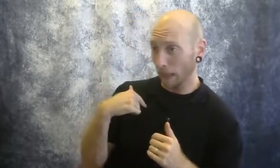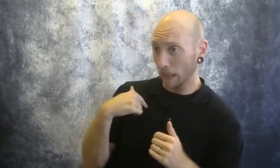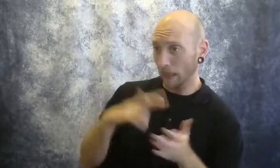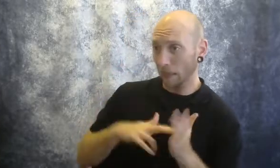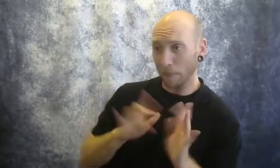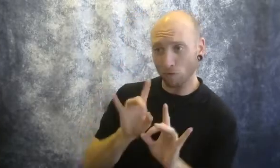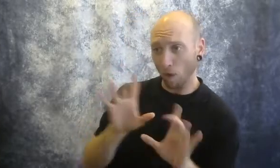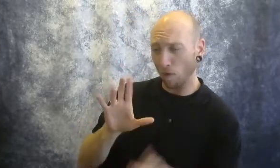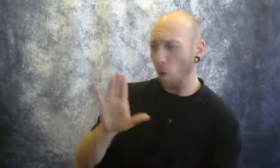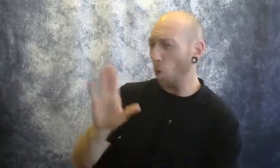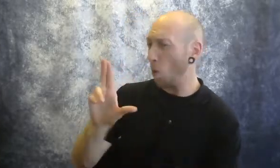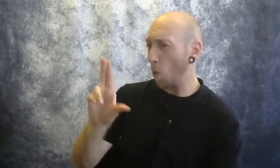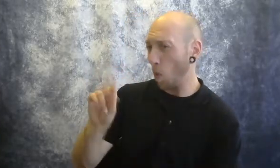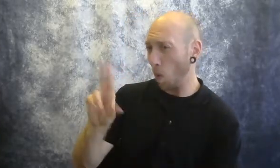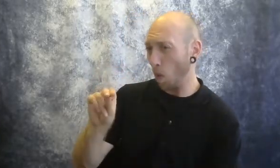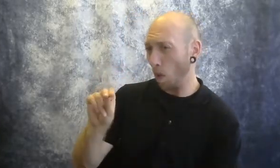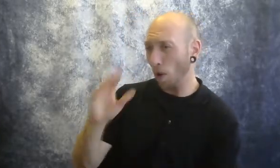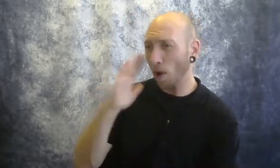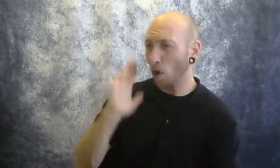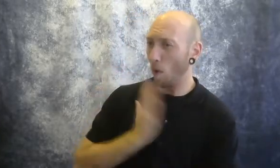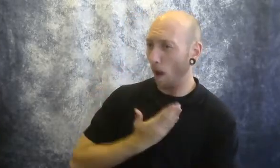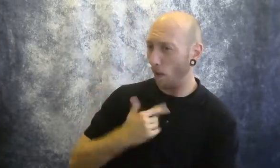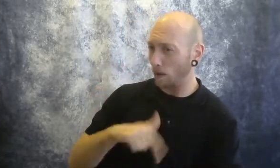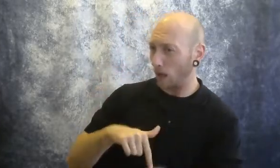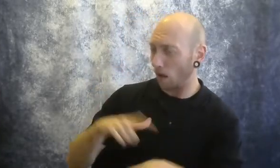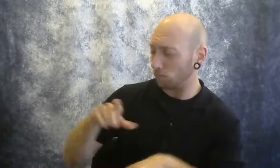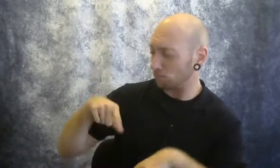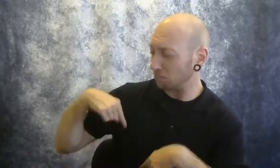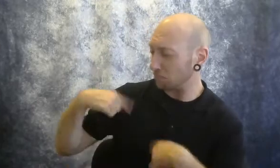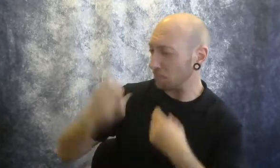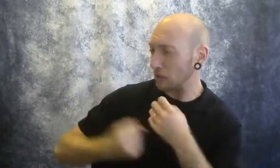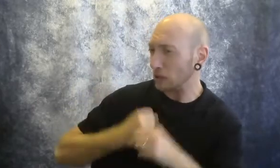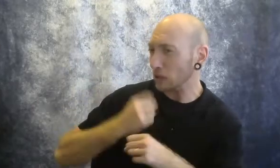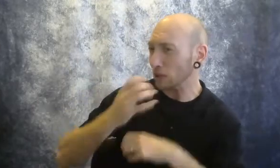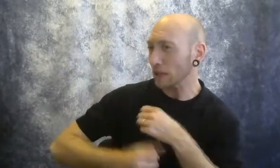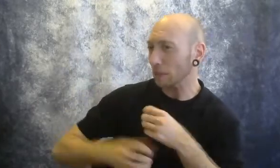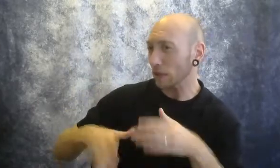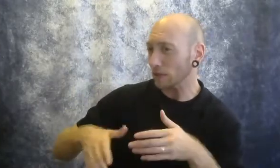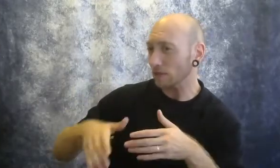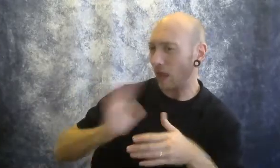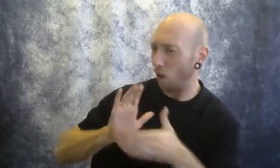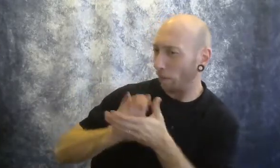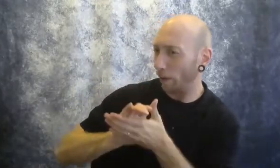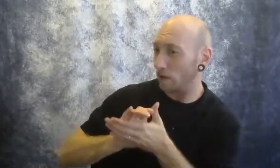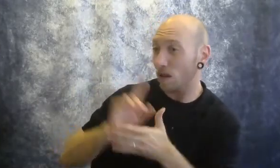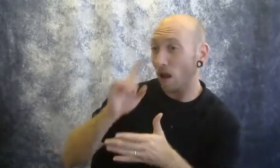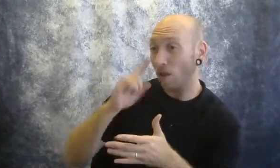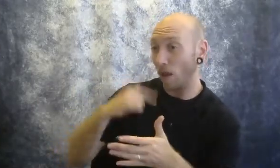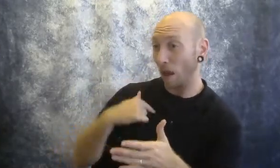And I said, it doesn't mean the same thing to me as it does to you. I said, all the years we've been married, I thought you could